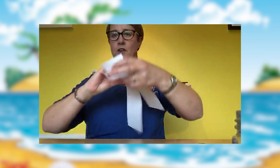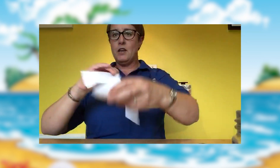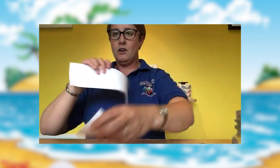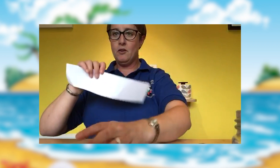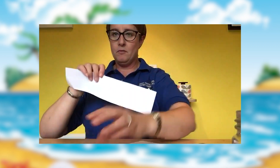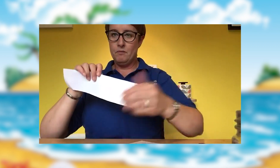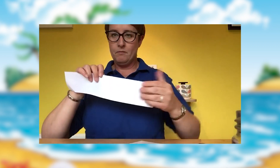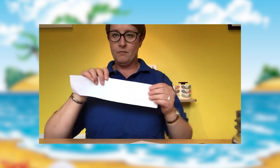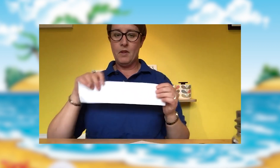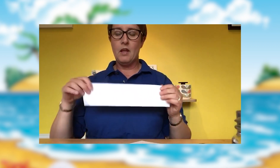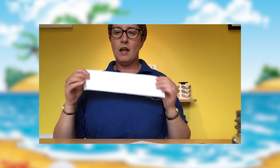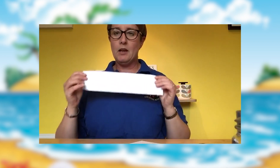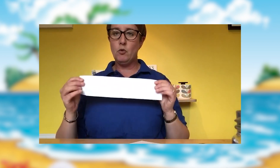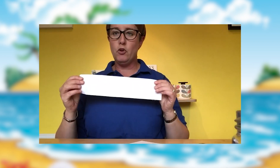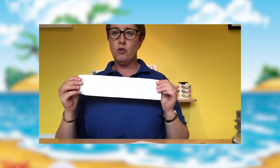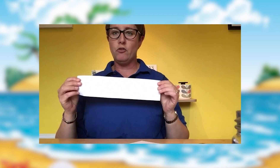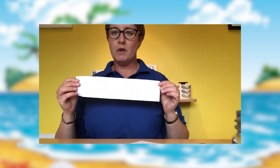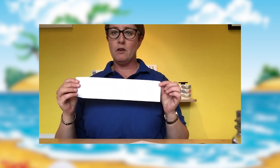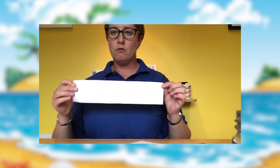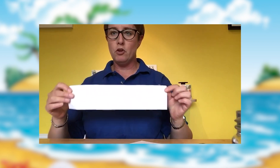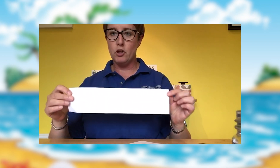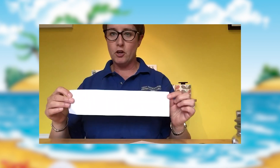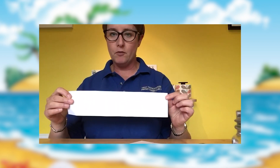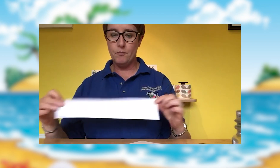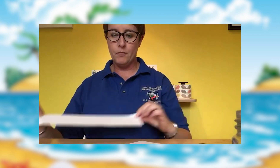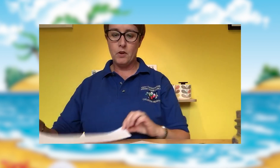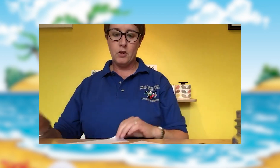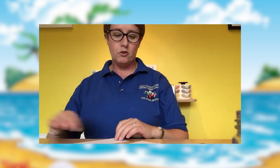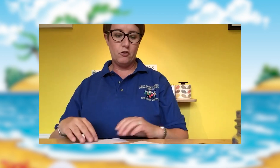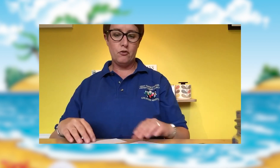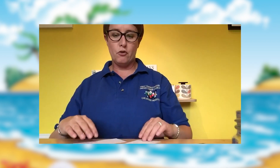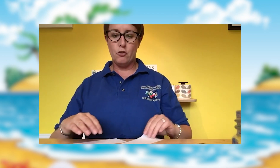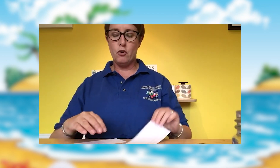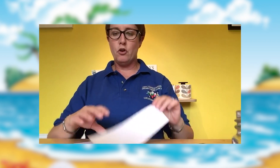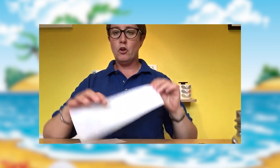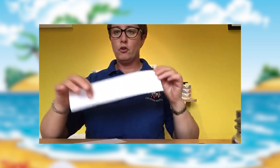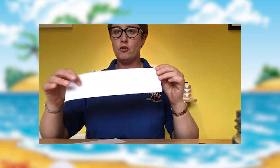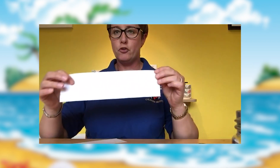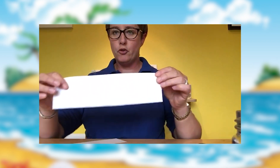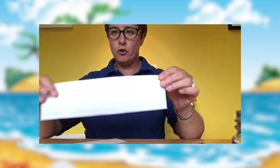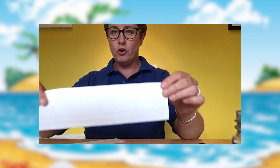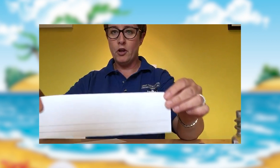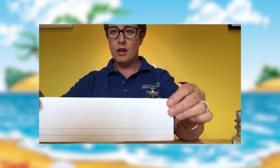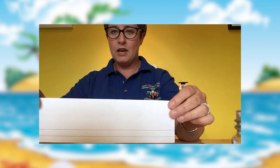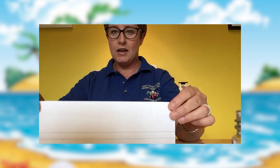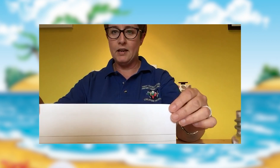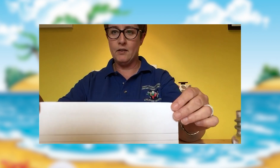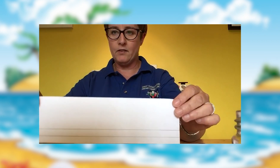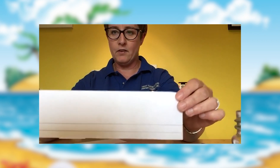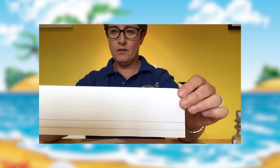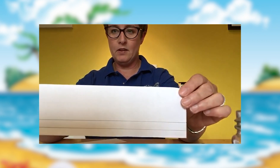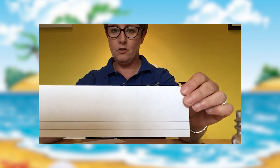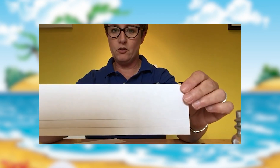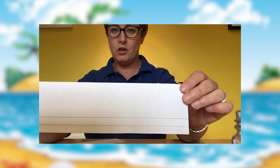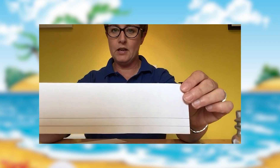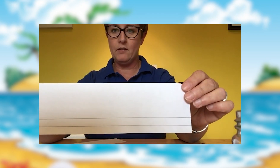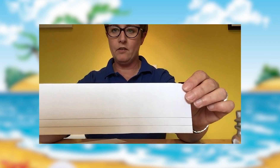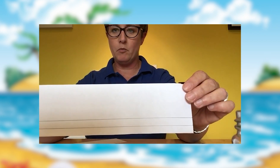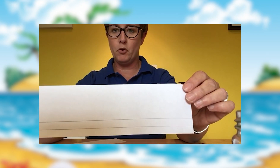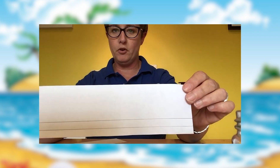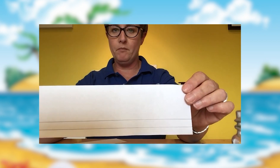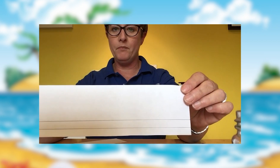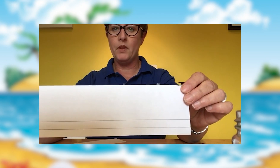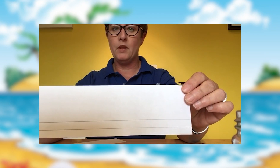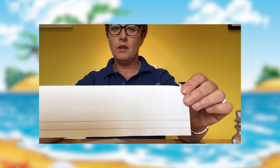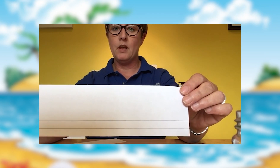I have here, I'm going to use my ruler to draw two lines. Can you see the two lines